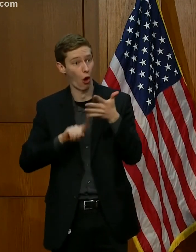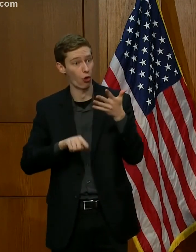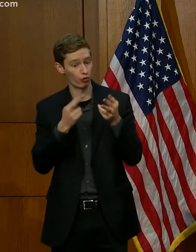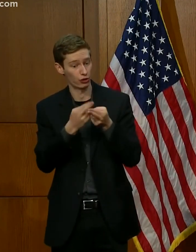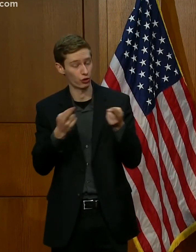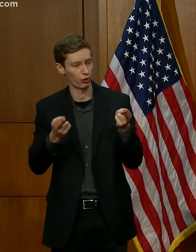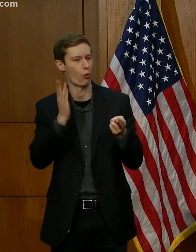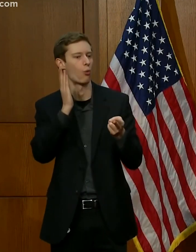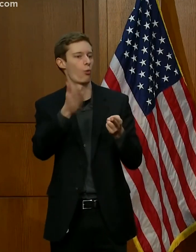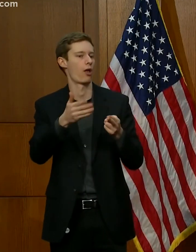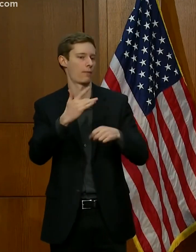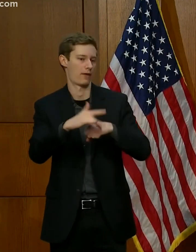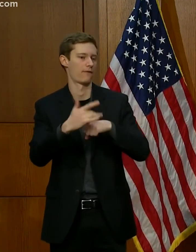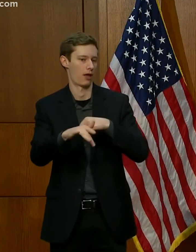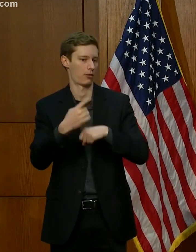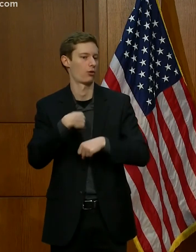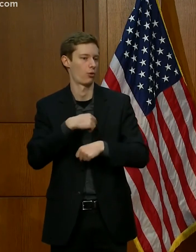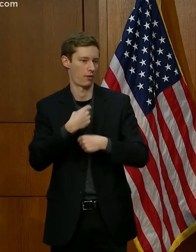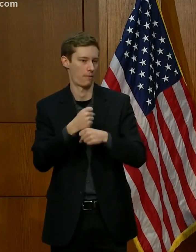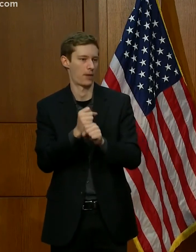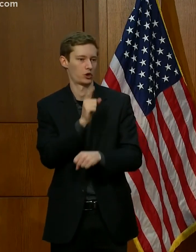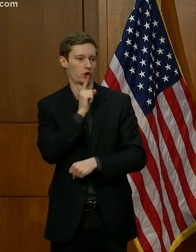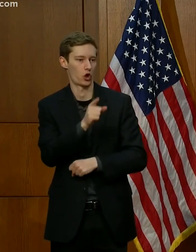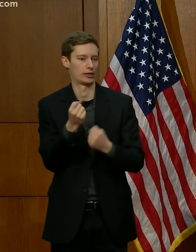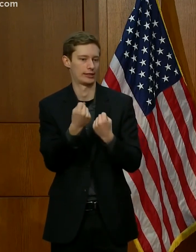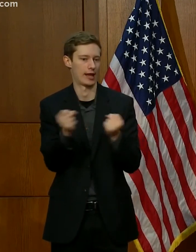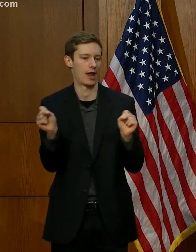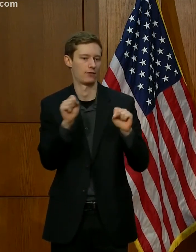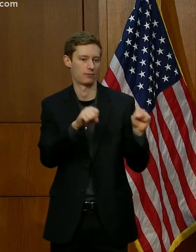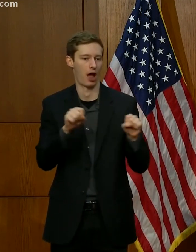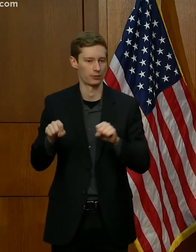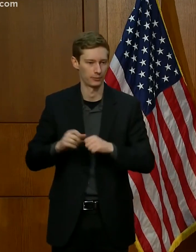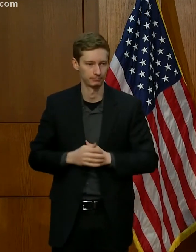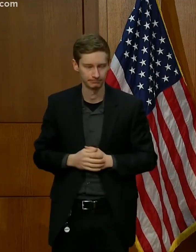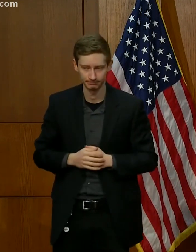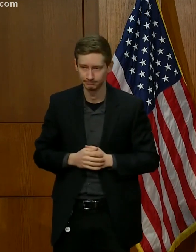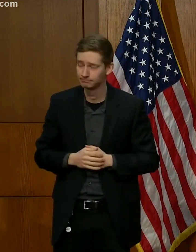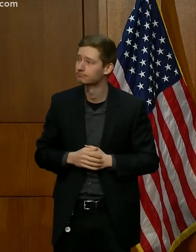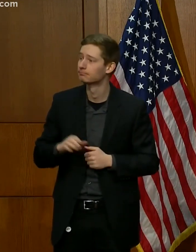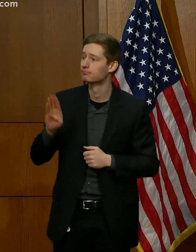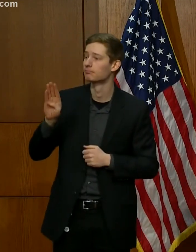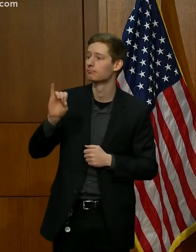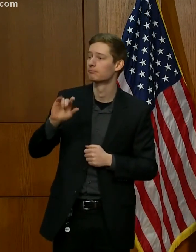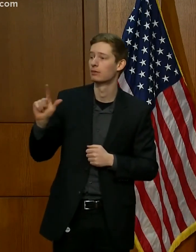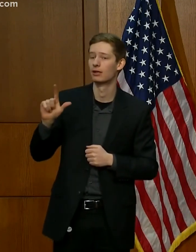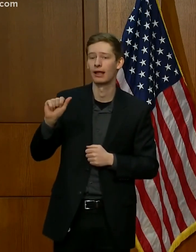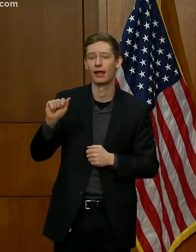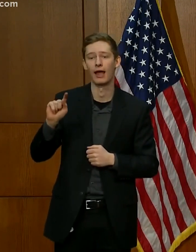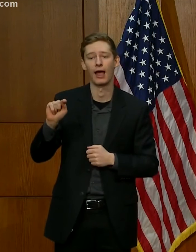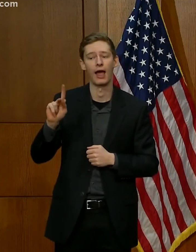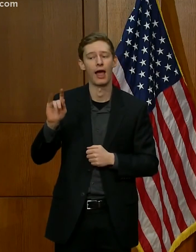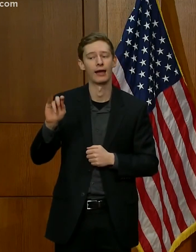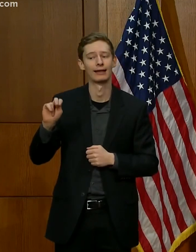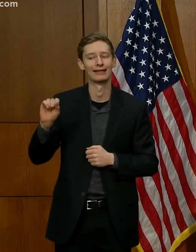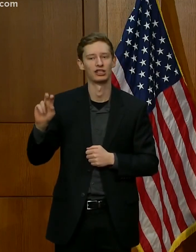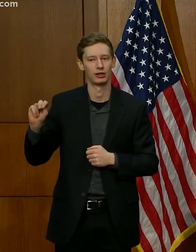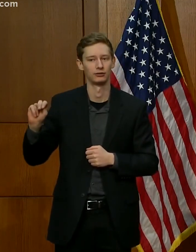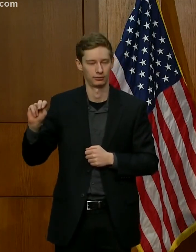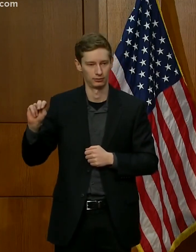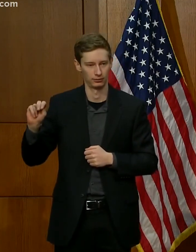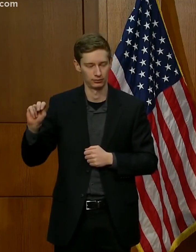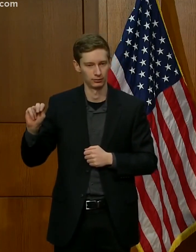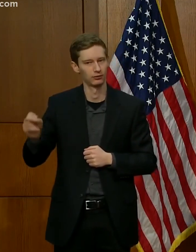do everything that we can to make it as safe as we can. Bill Atkinson, the Progress Index.